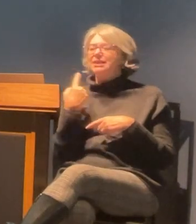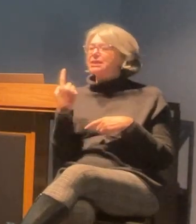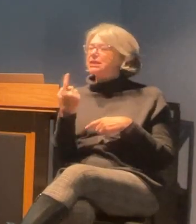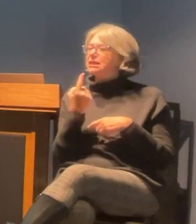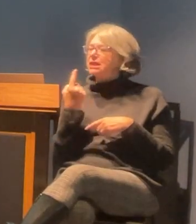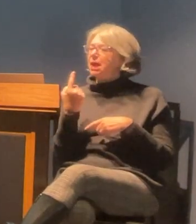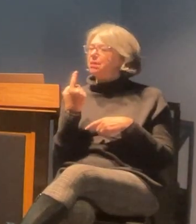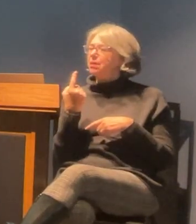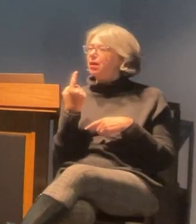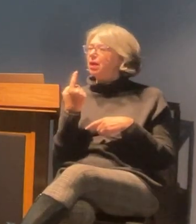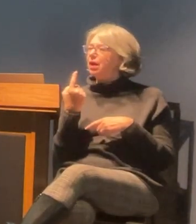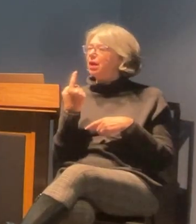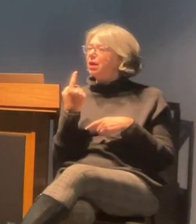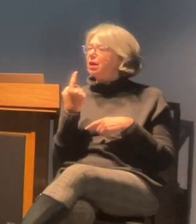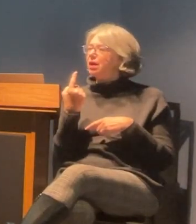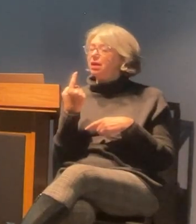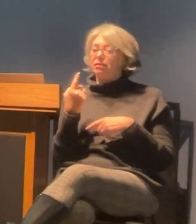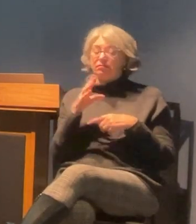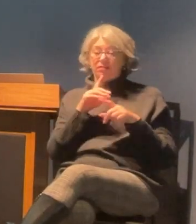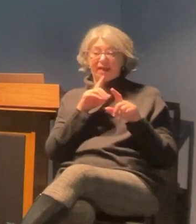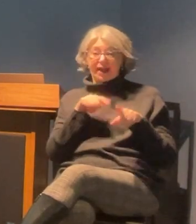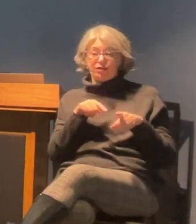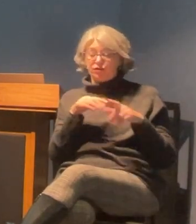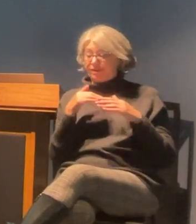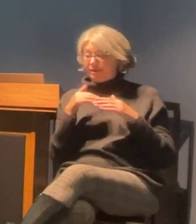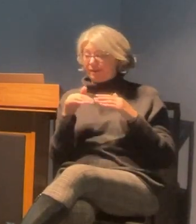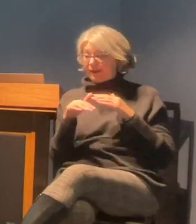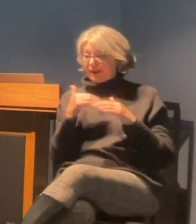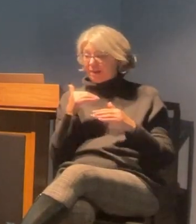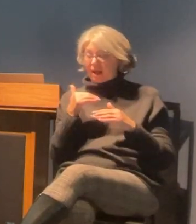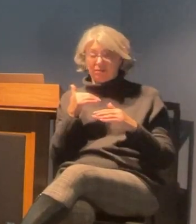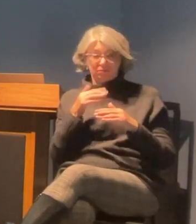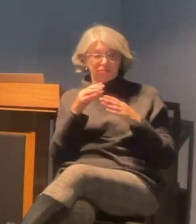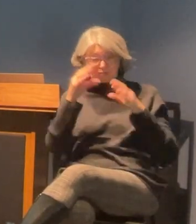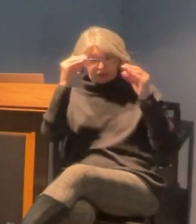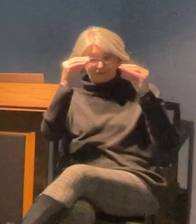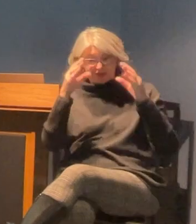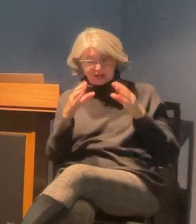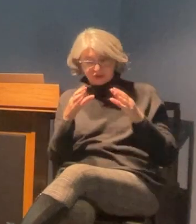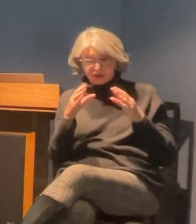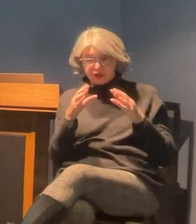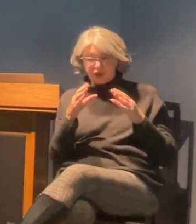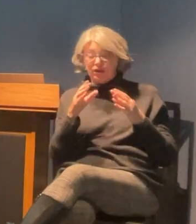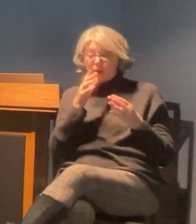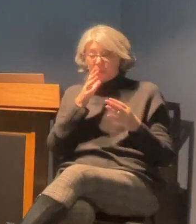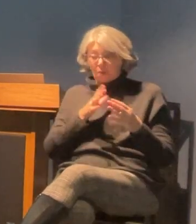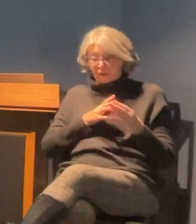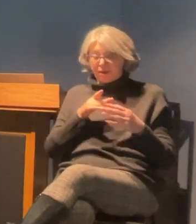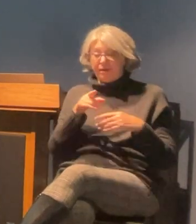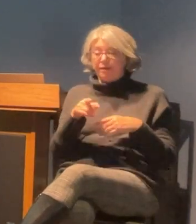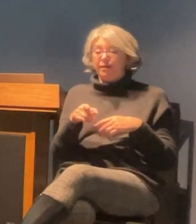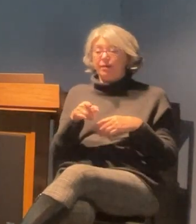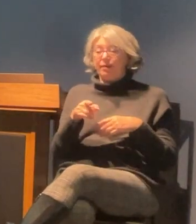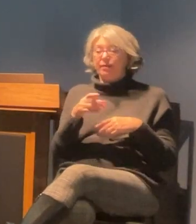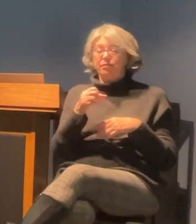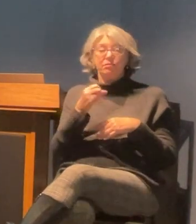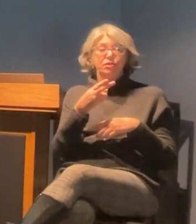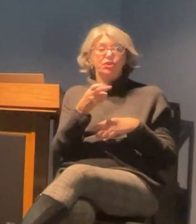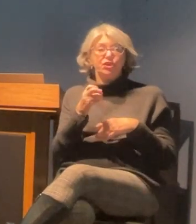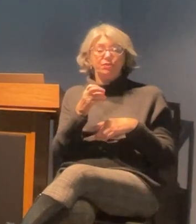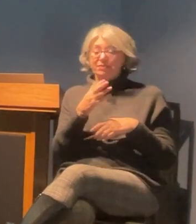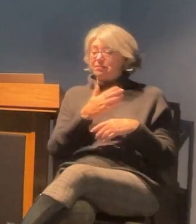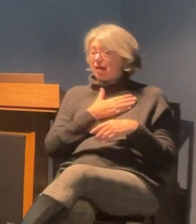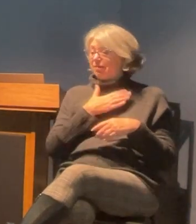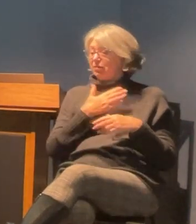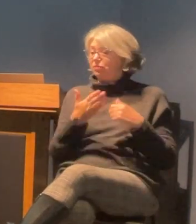someone picked the email and answered, and this was a professor, a woman, and she was happy